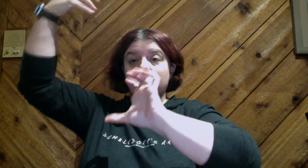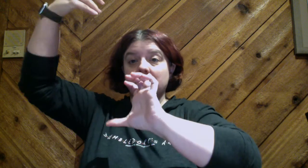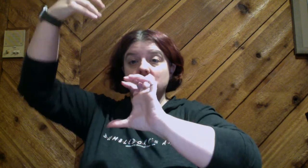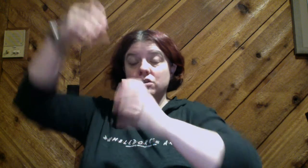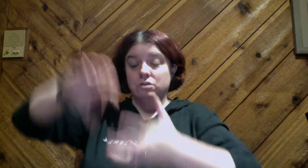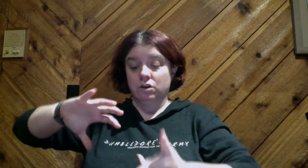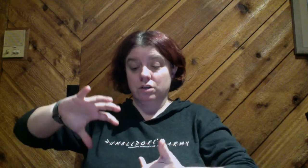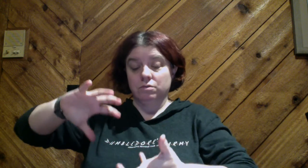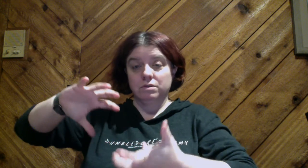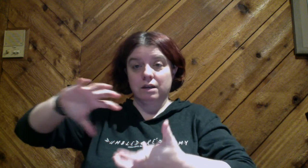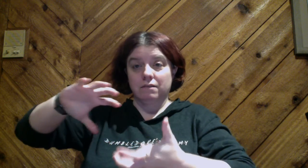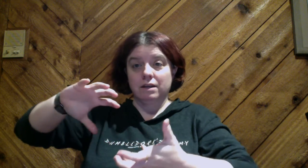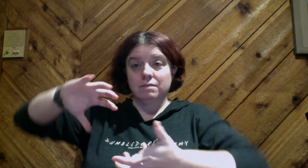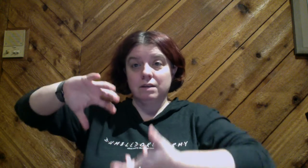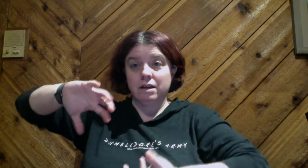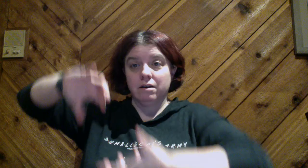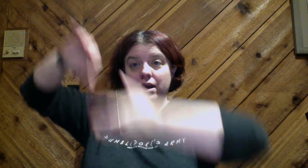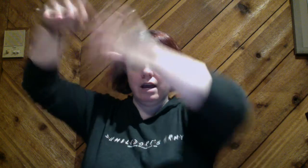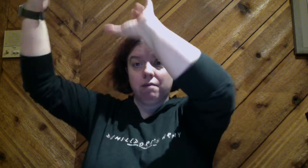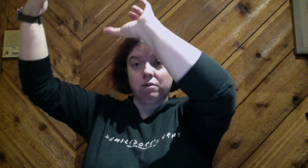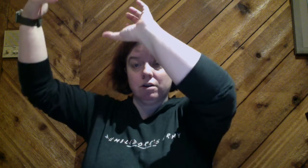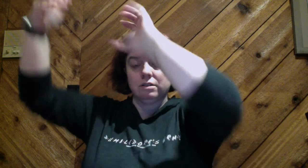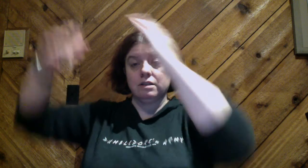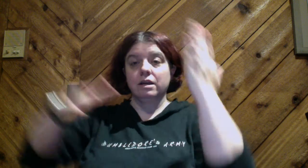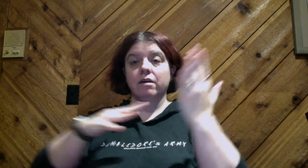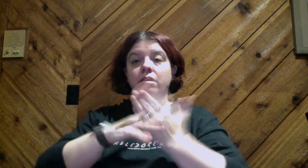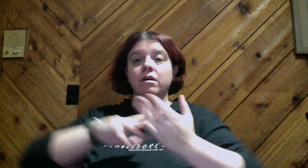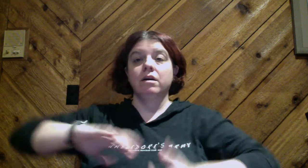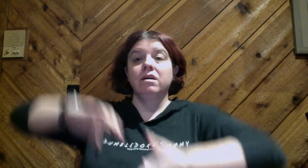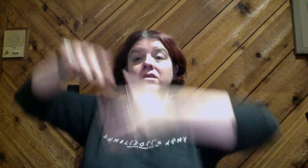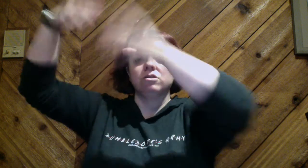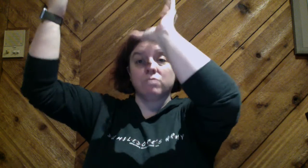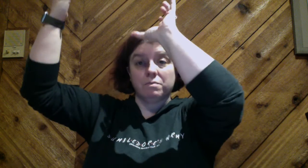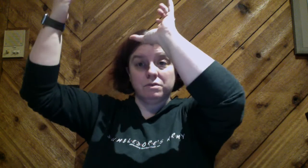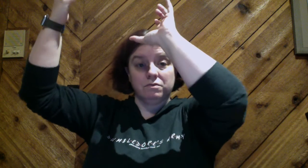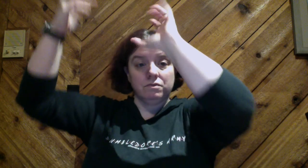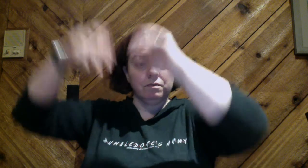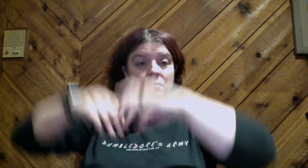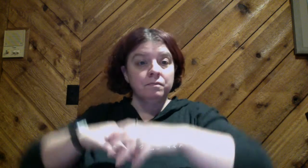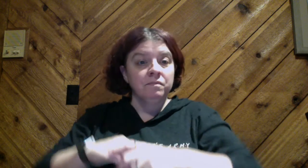just toss, almost like I've got something here, and I'm tossing in the air. Disruptive.